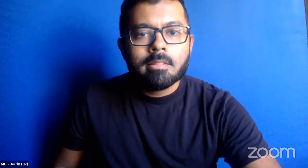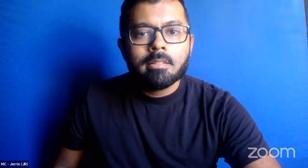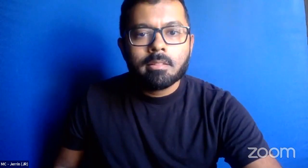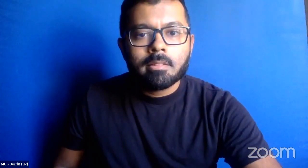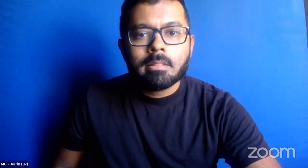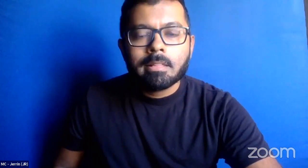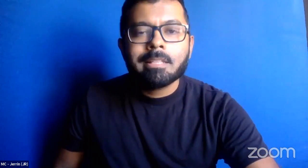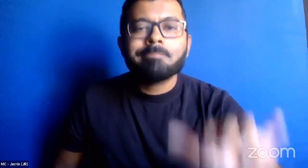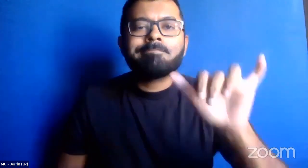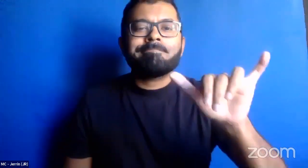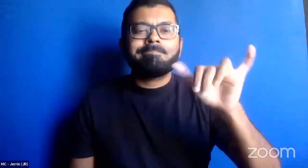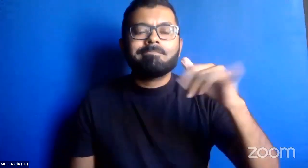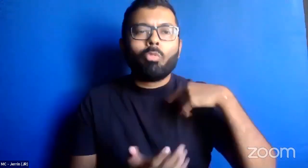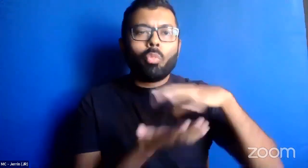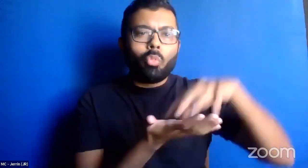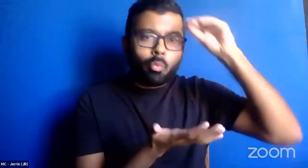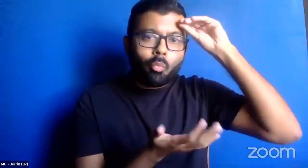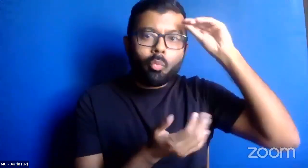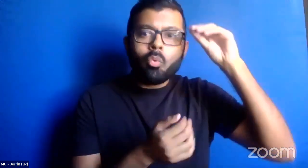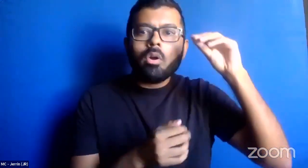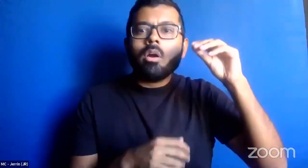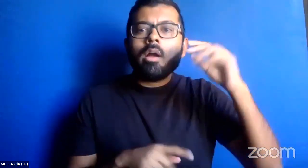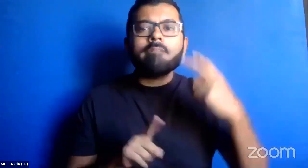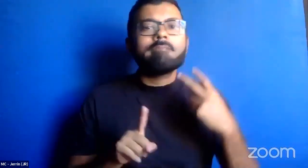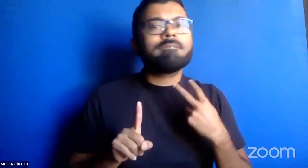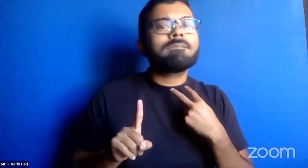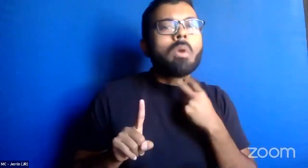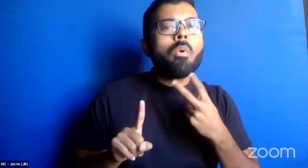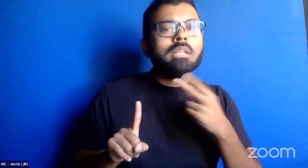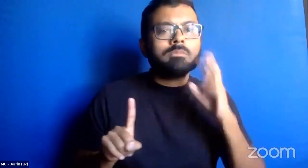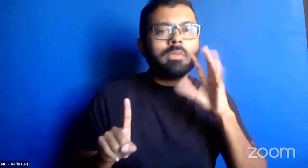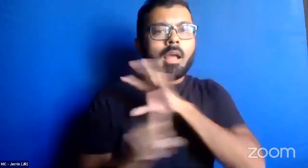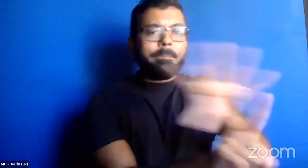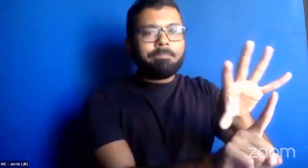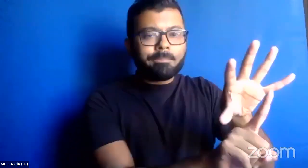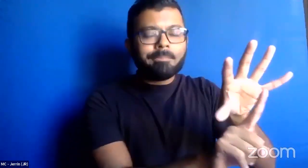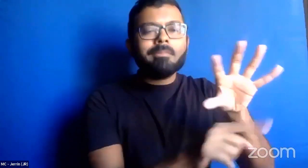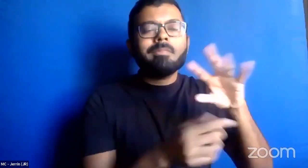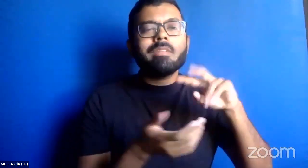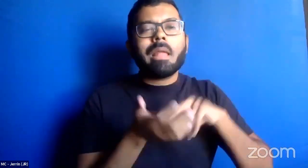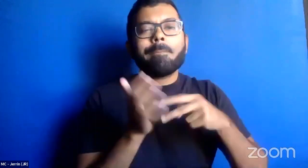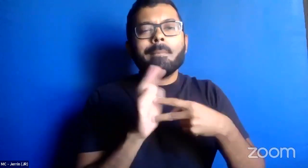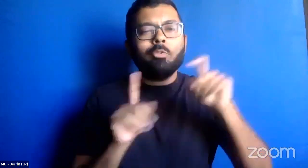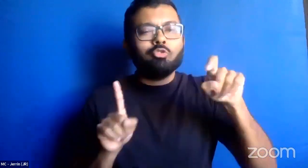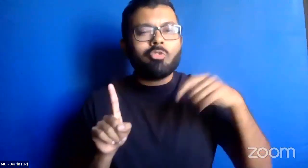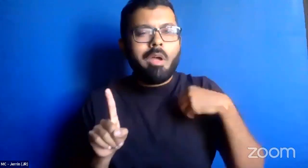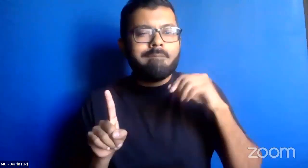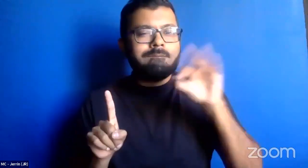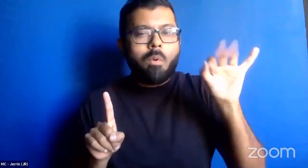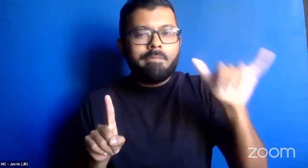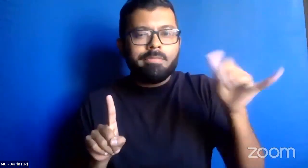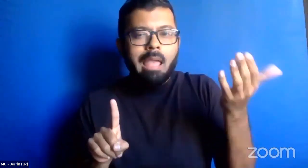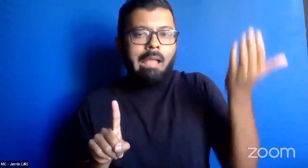I am learning that